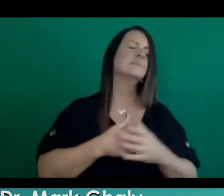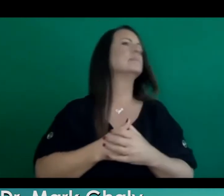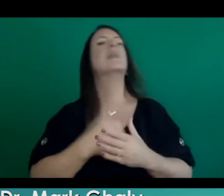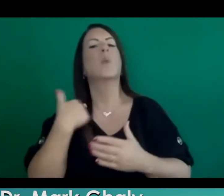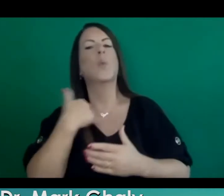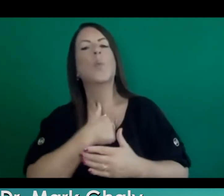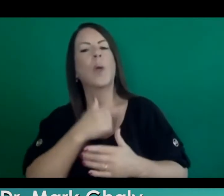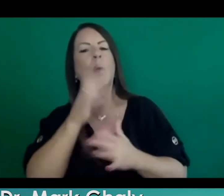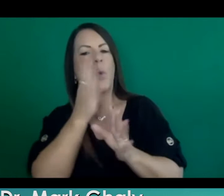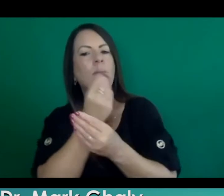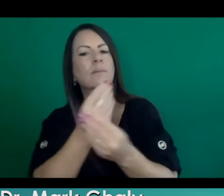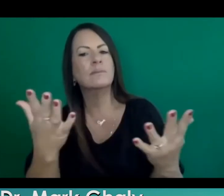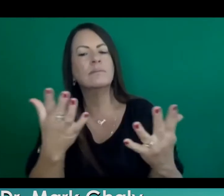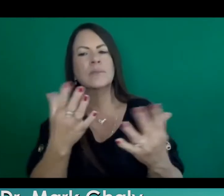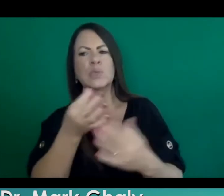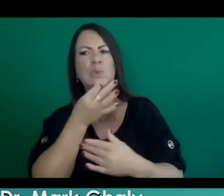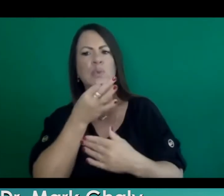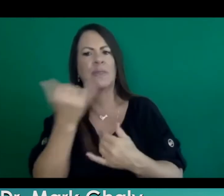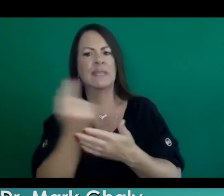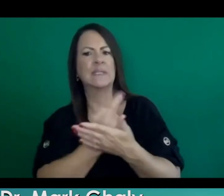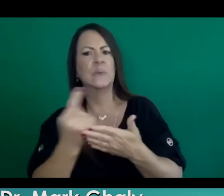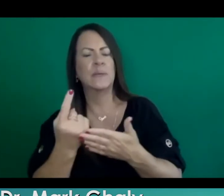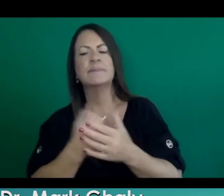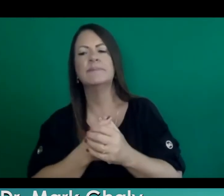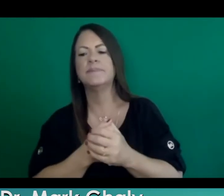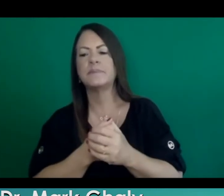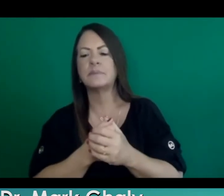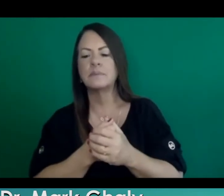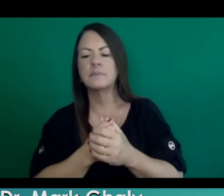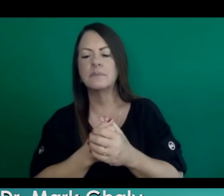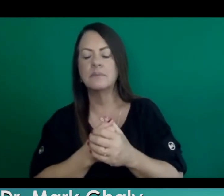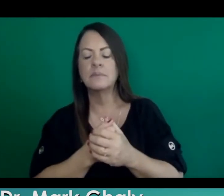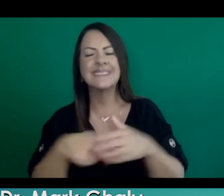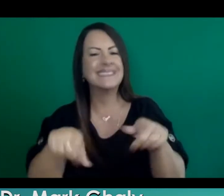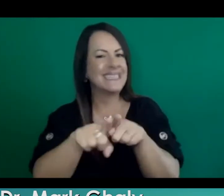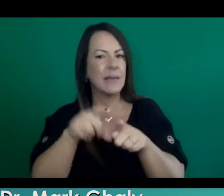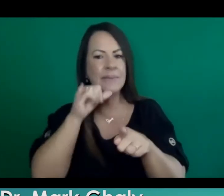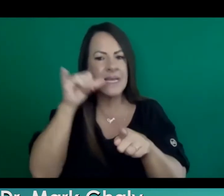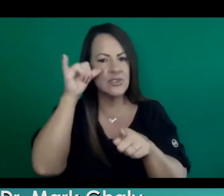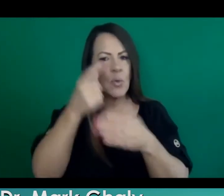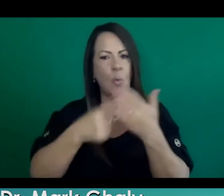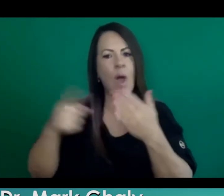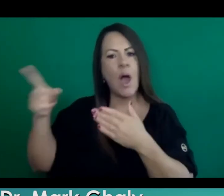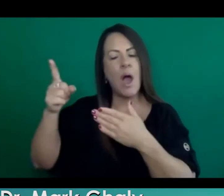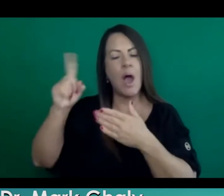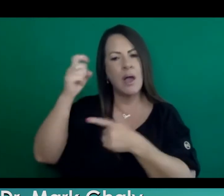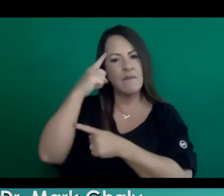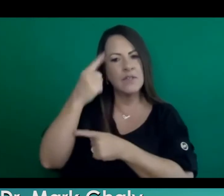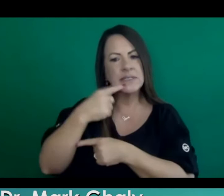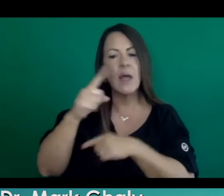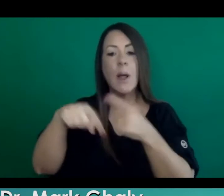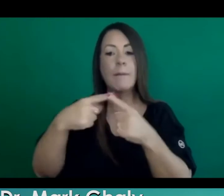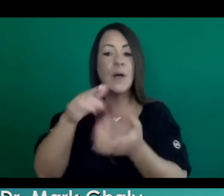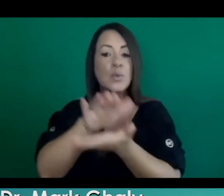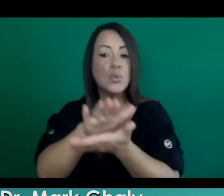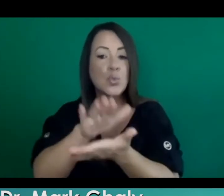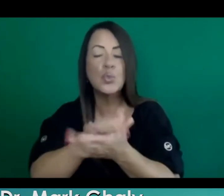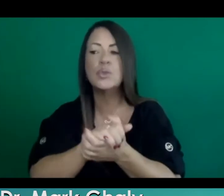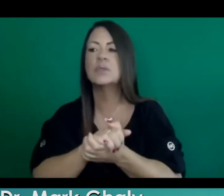that we're putting in place. As we've said yesterday, the impact on schools is going to